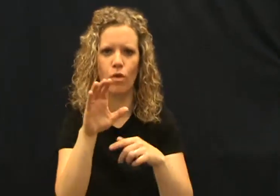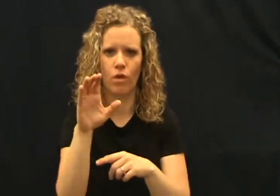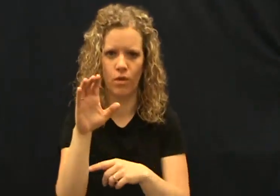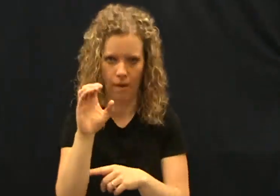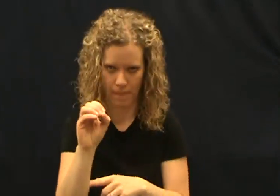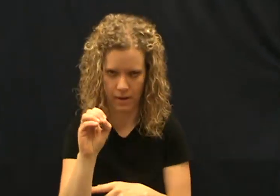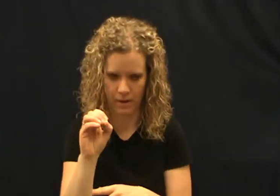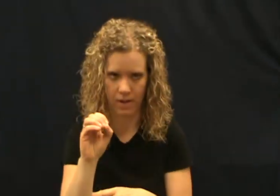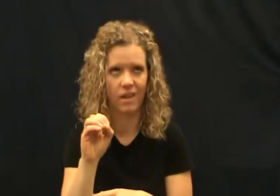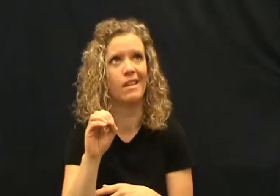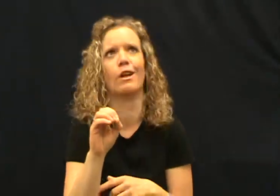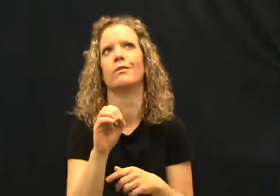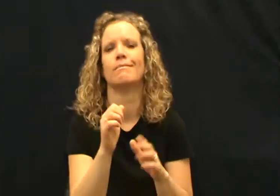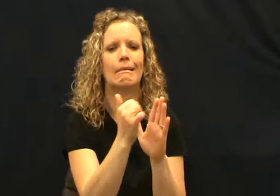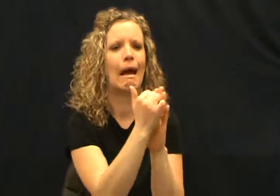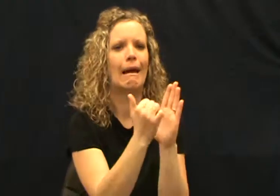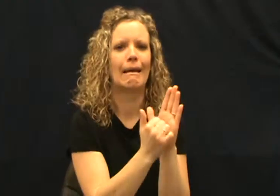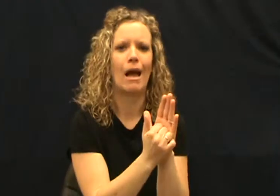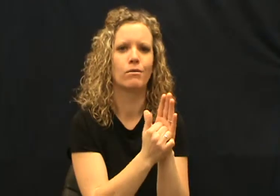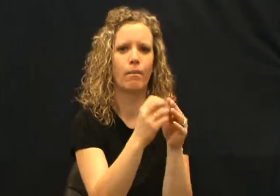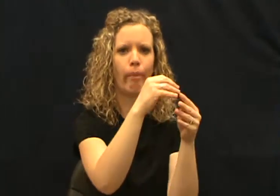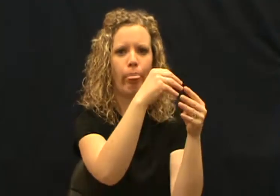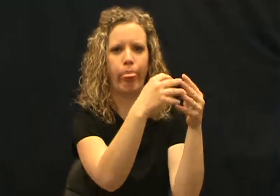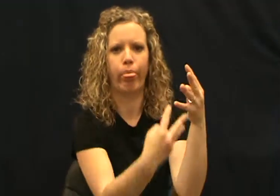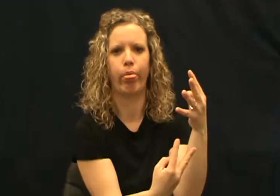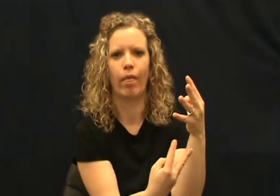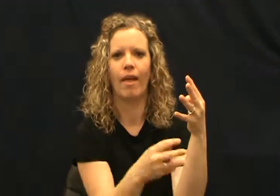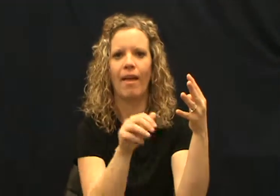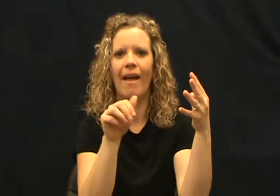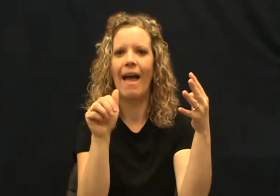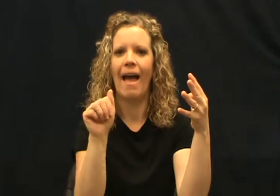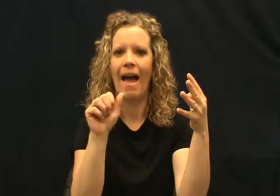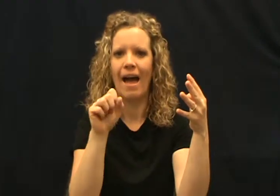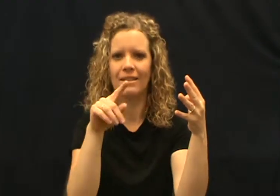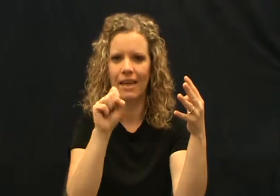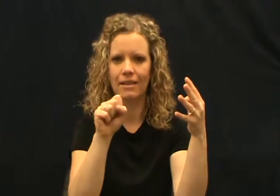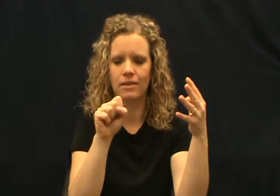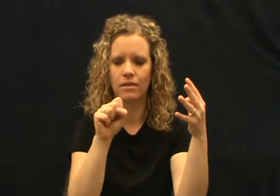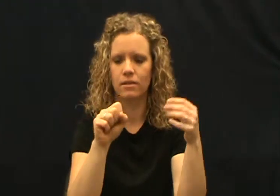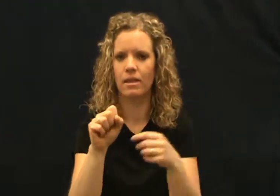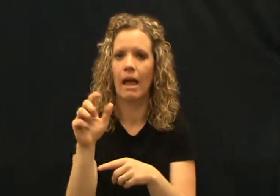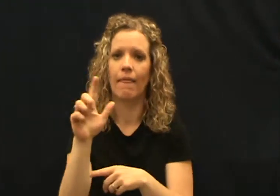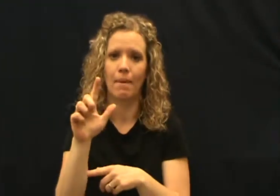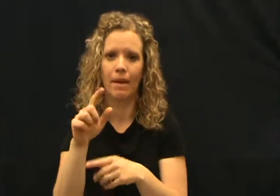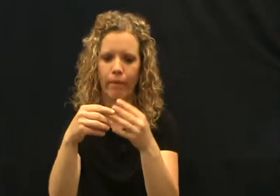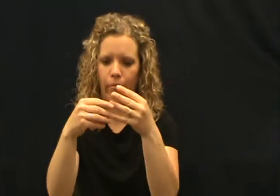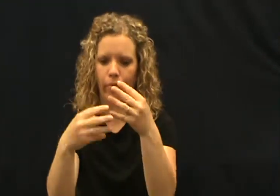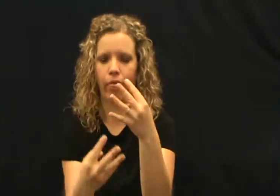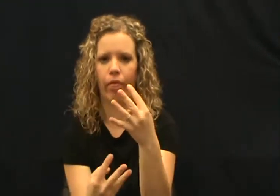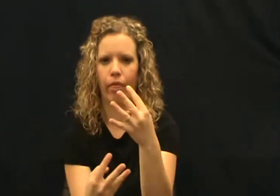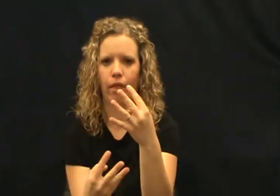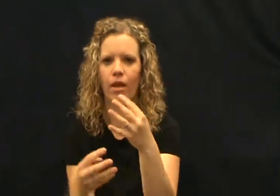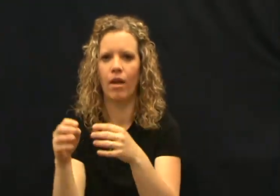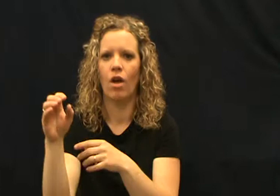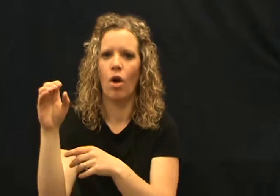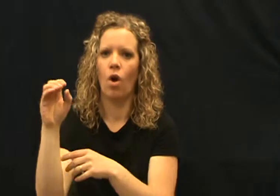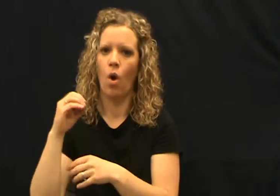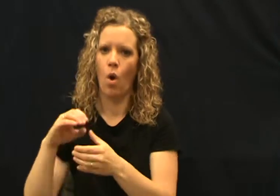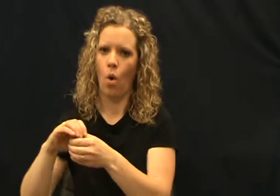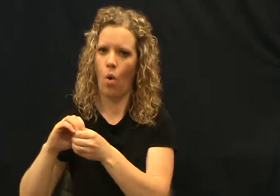for assets, a number of accounts for liabilities, a number of accounts for owner's equity, a number of accounts for revenue and expenses, et